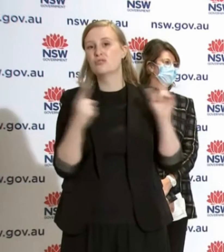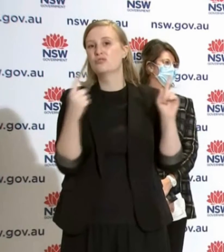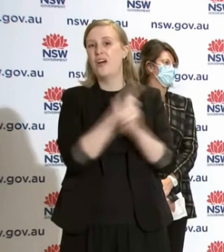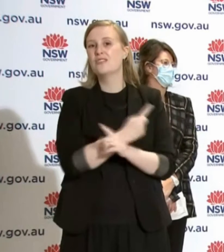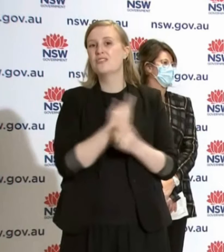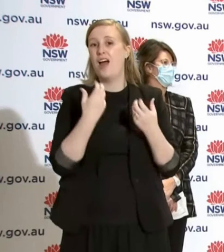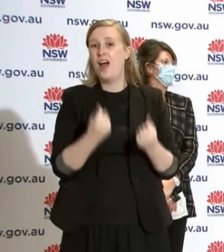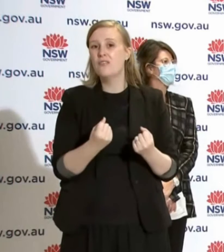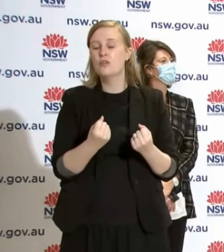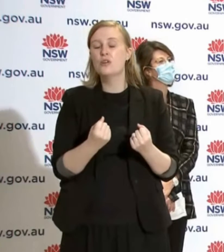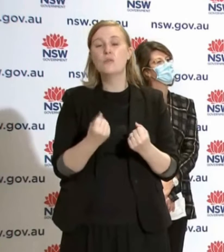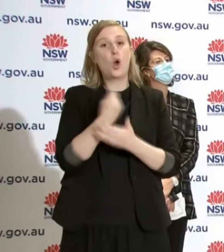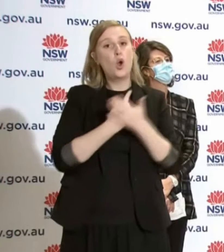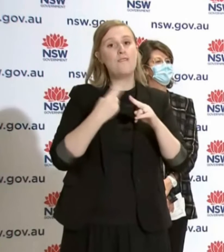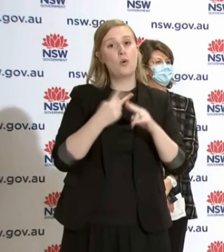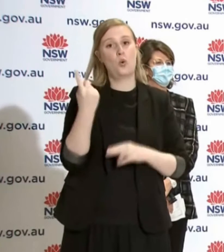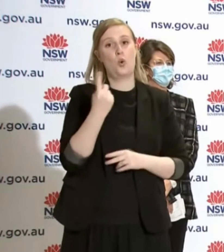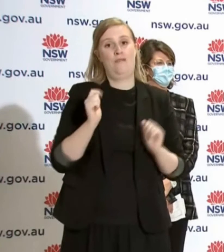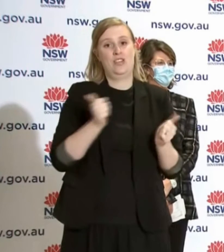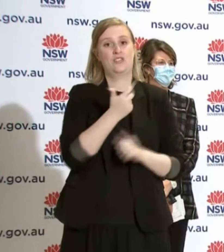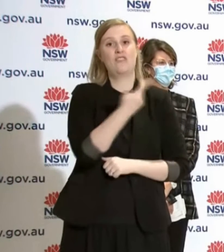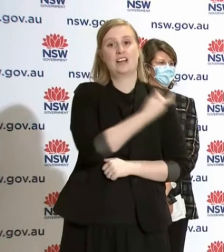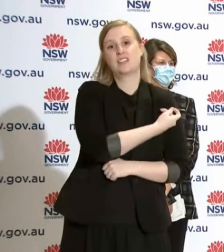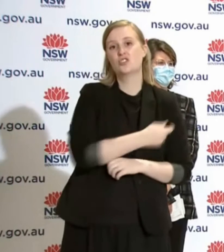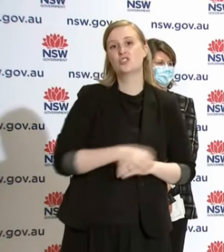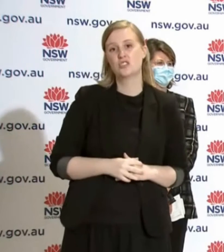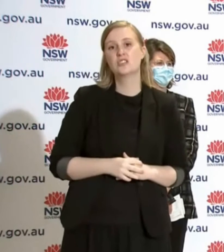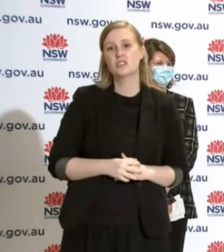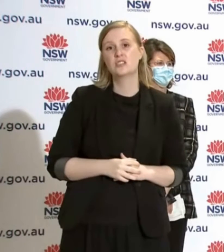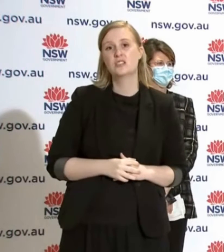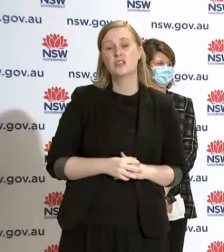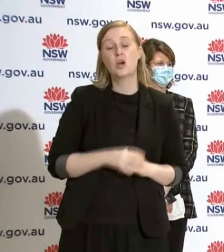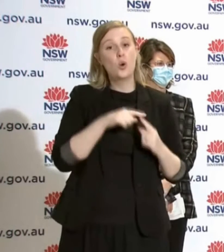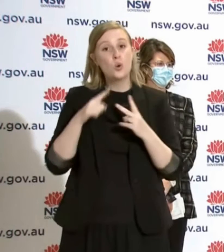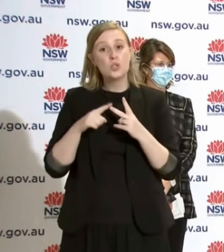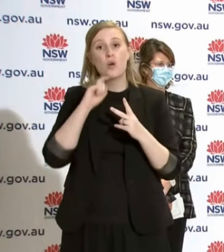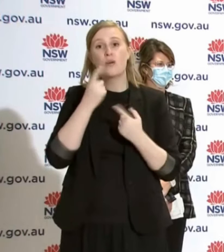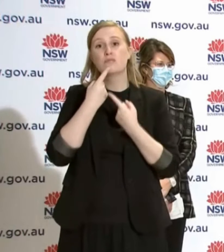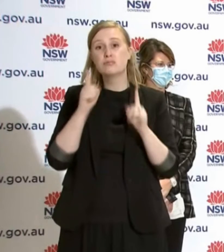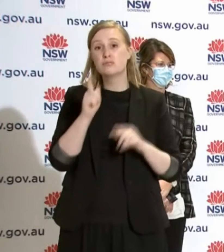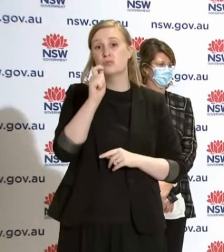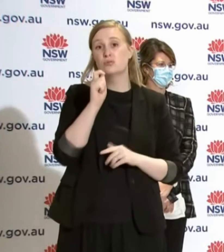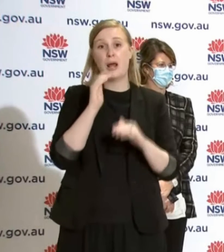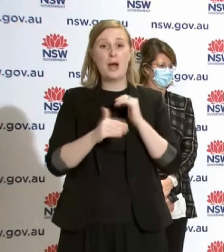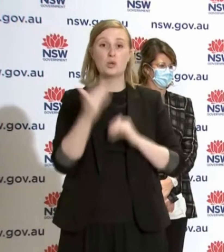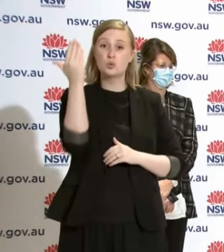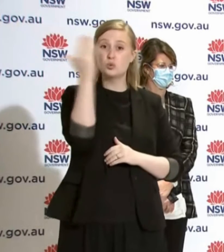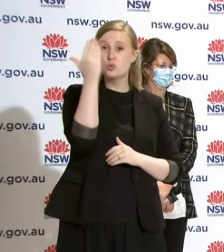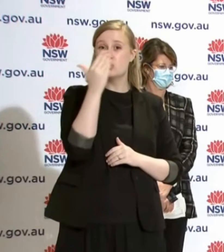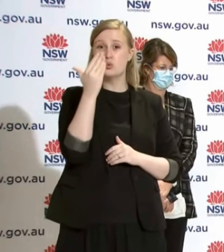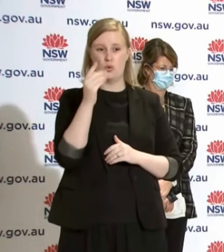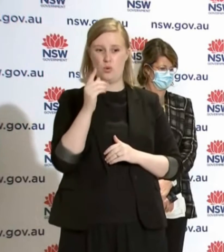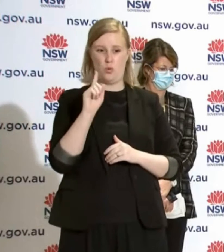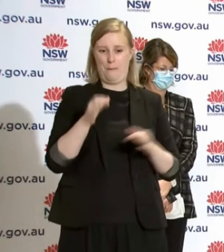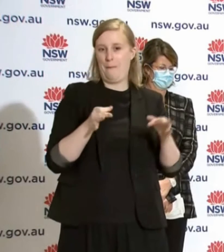the additional thing you can do, but also to outline what schools will look like in the next little while as well towards the end of the week.